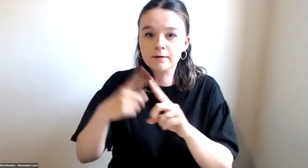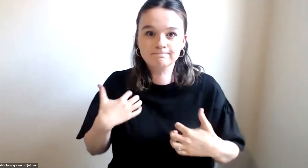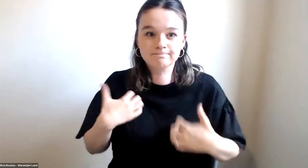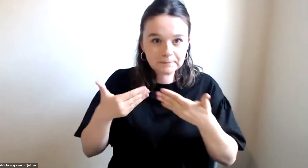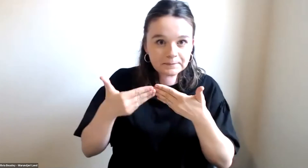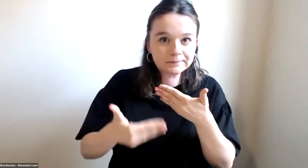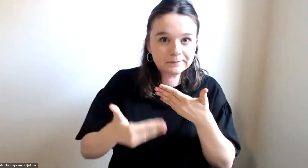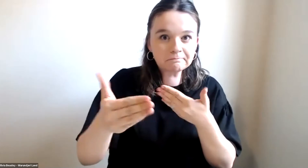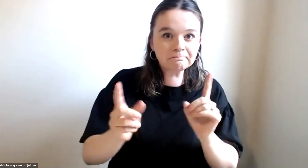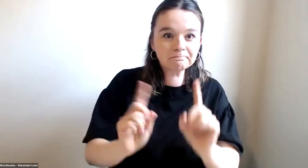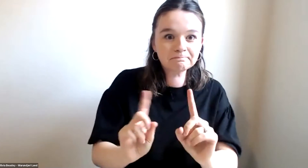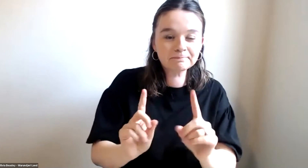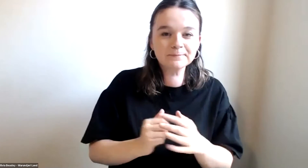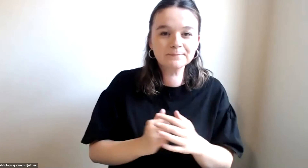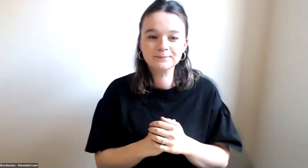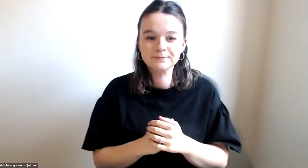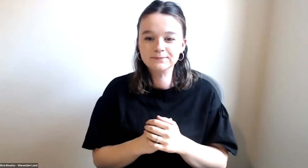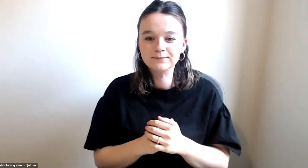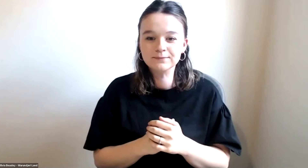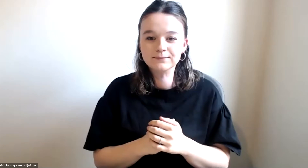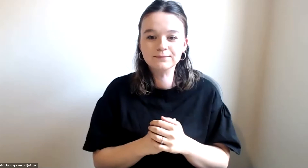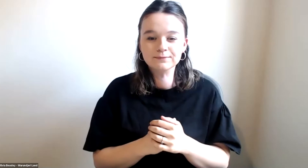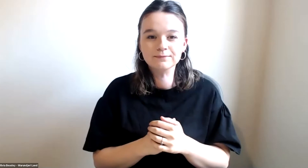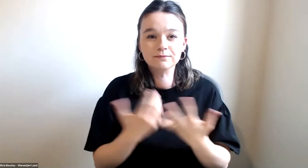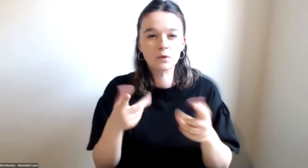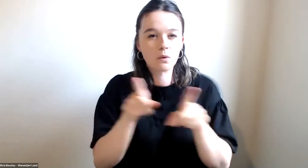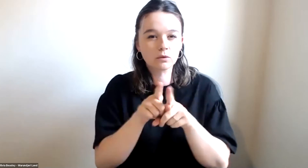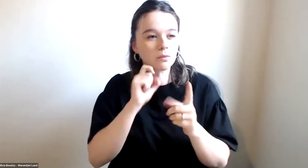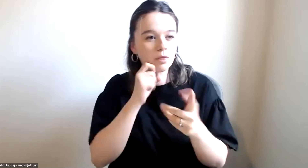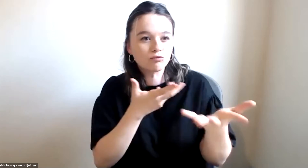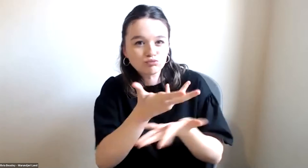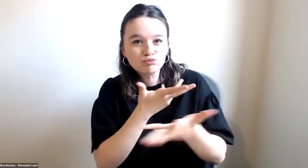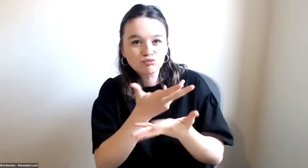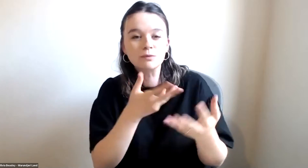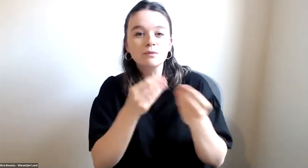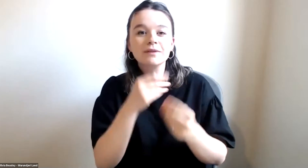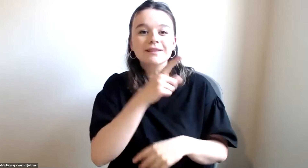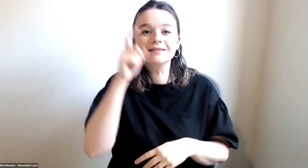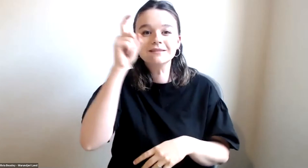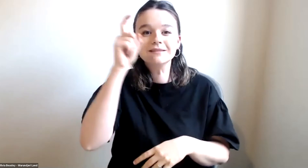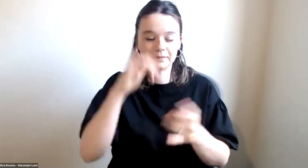She will cover off on certain programs and projects that the teams have been working on as well.